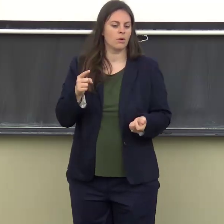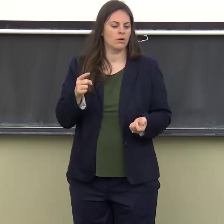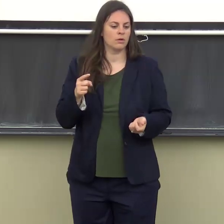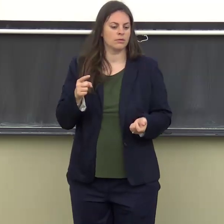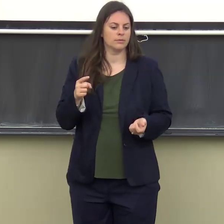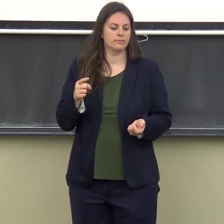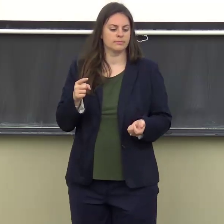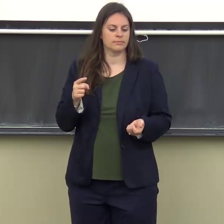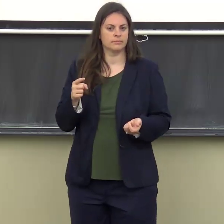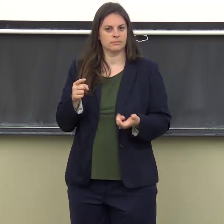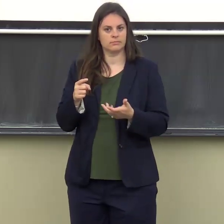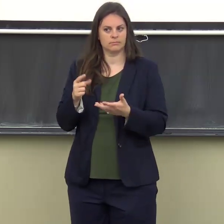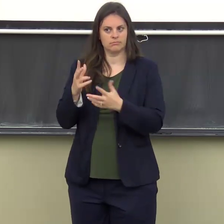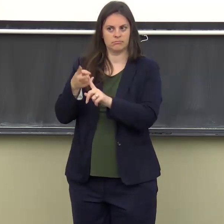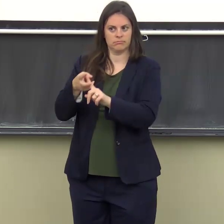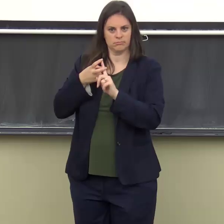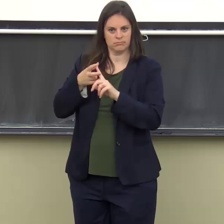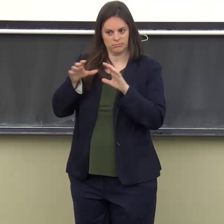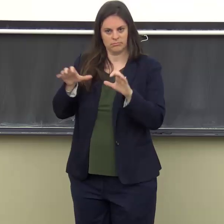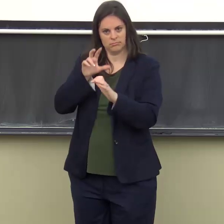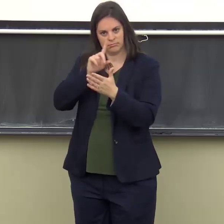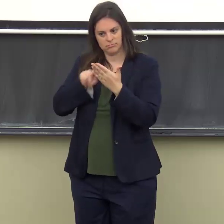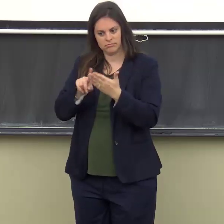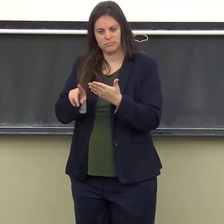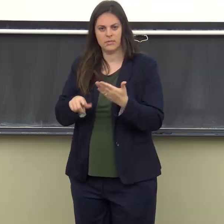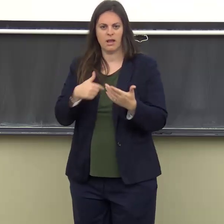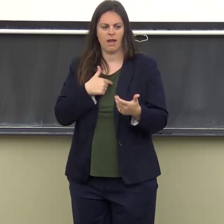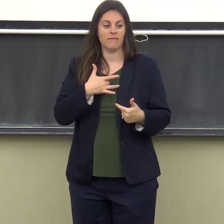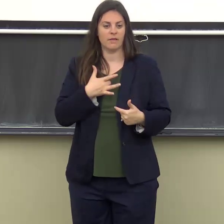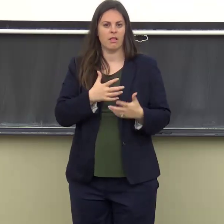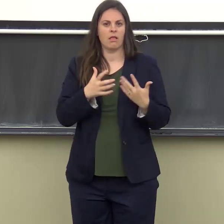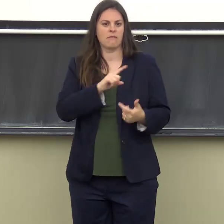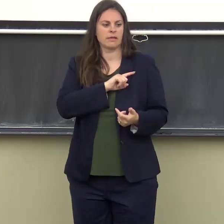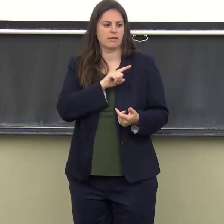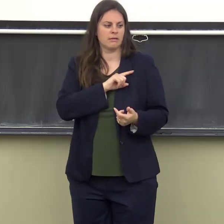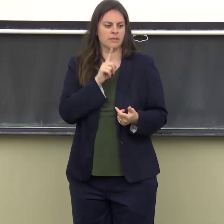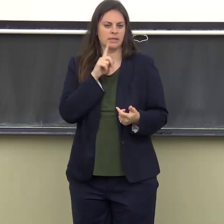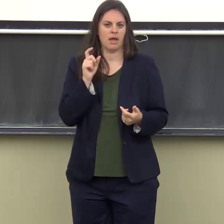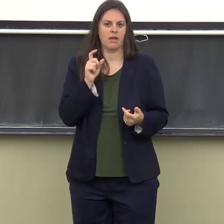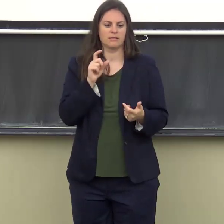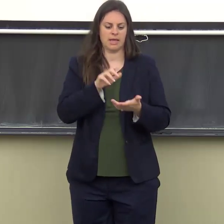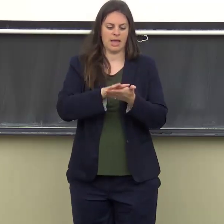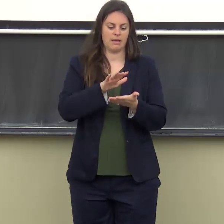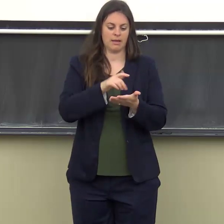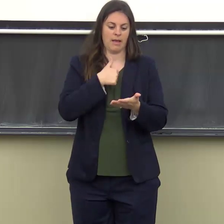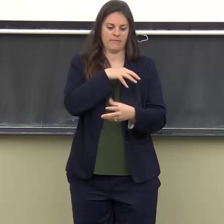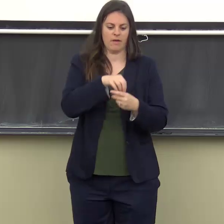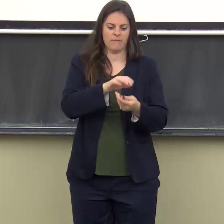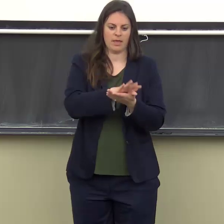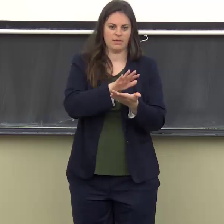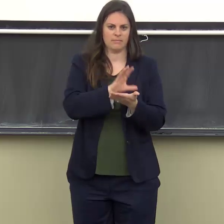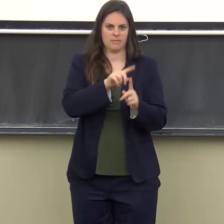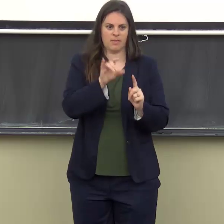lot of guilt in being in academia, because of course academia is where much of the reductionism has come from, and